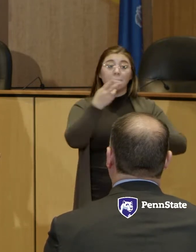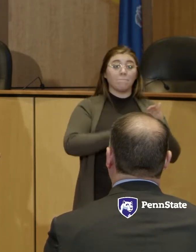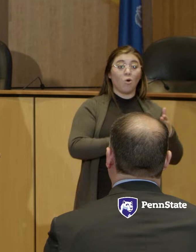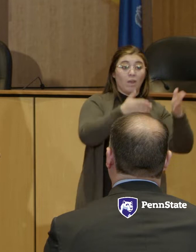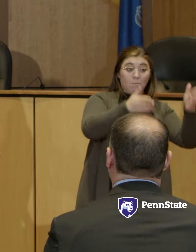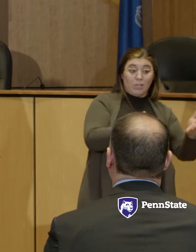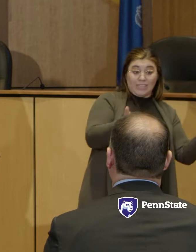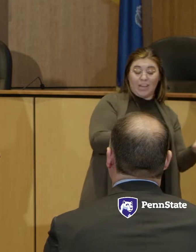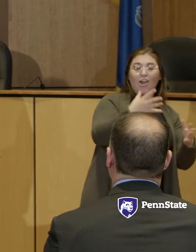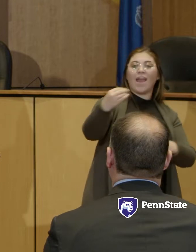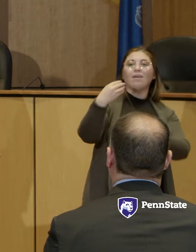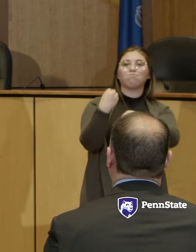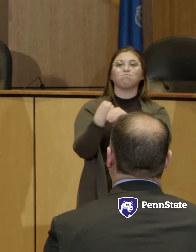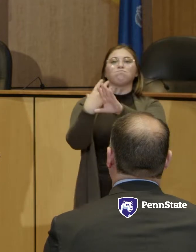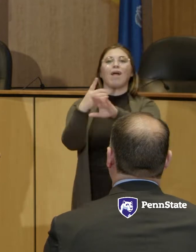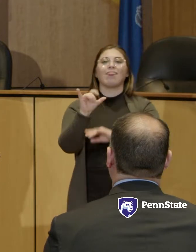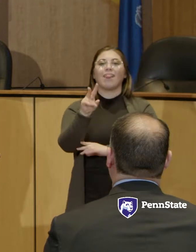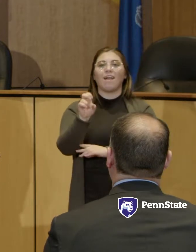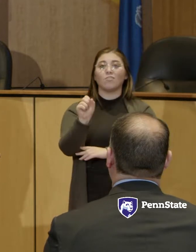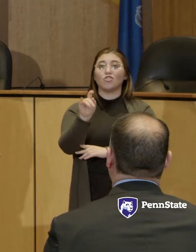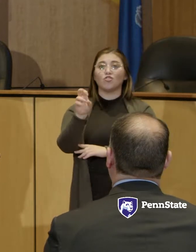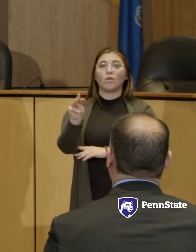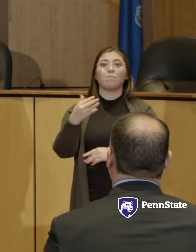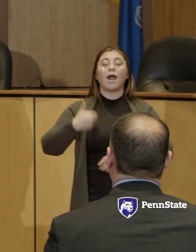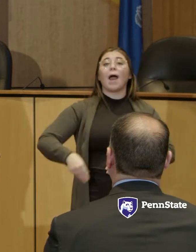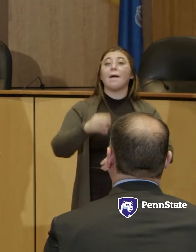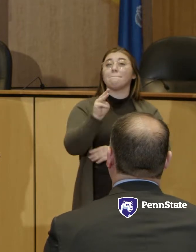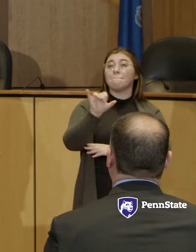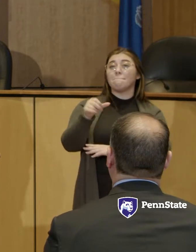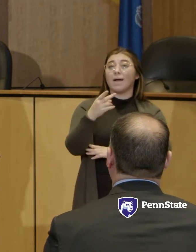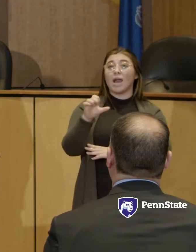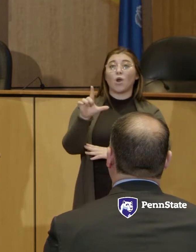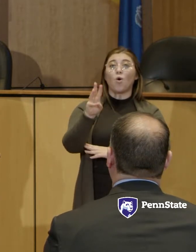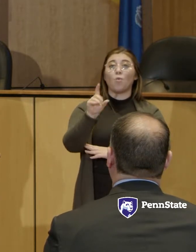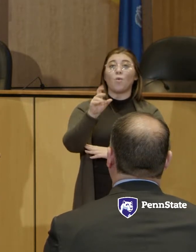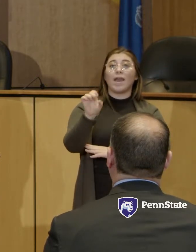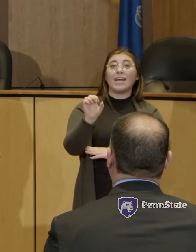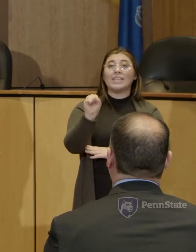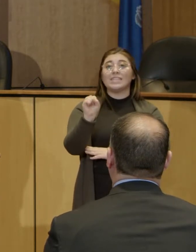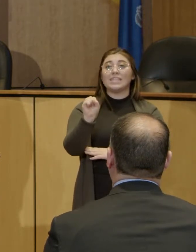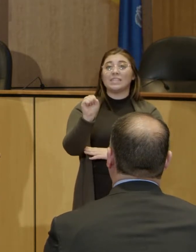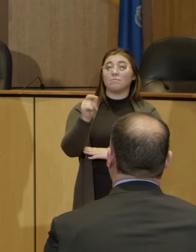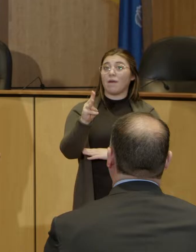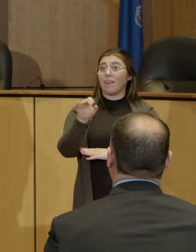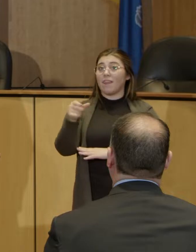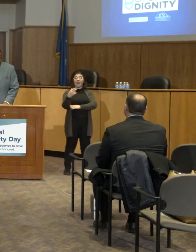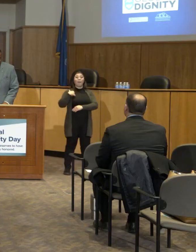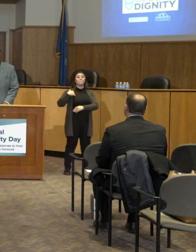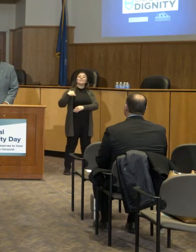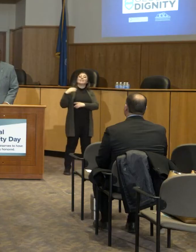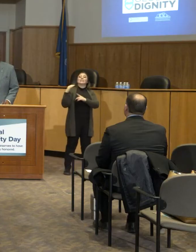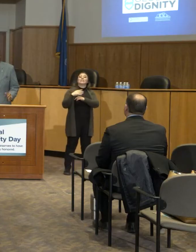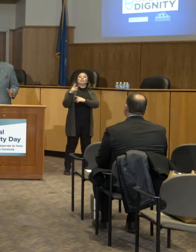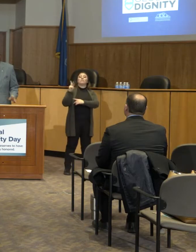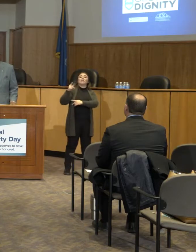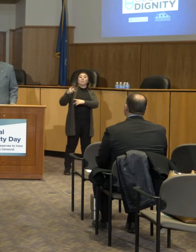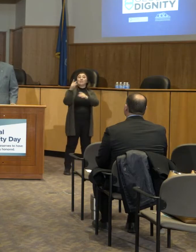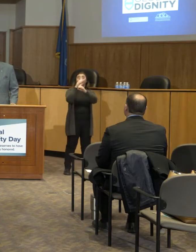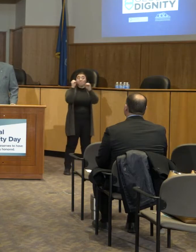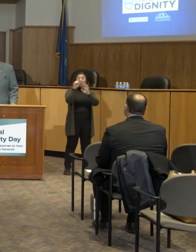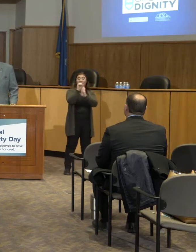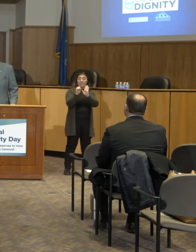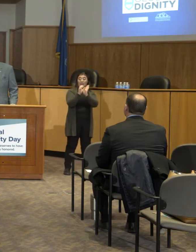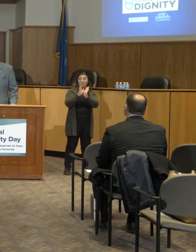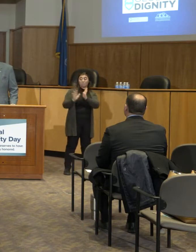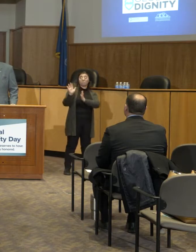on live stream. My name is Dr. Michael Wade Smith, and I'm the Senior Vice President and Chief of Staff at Penn State. As I look around this